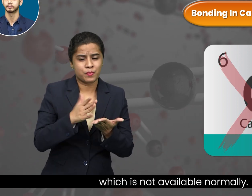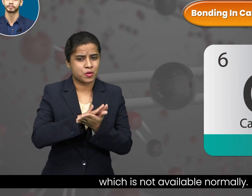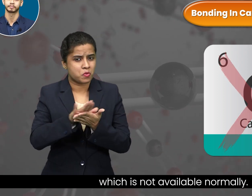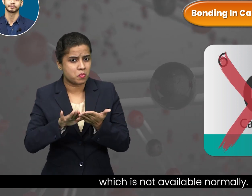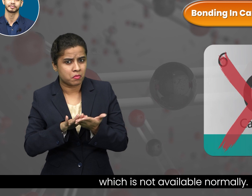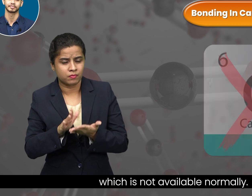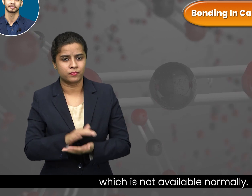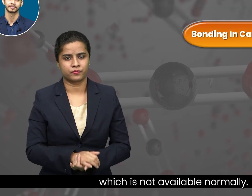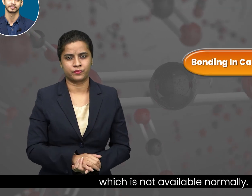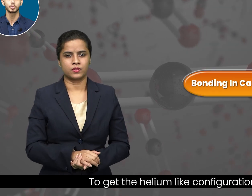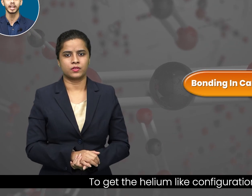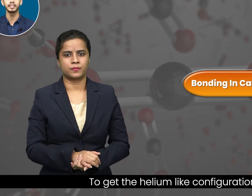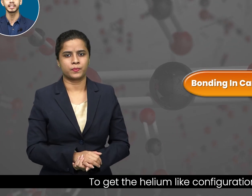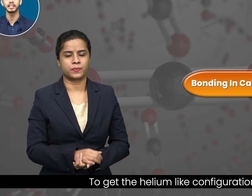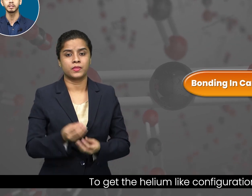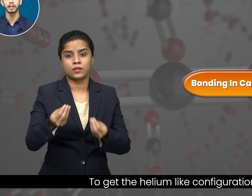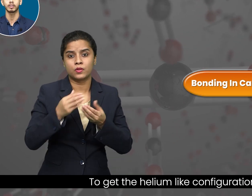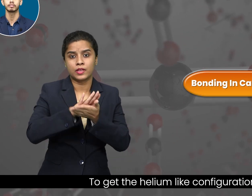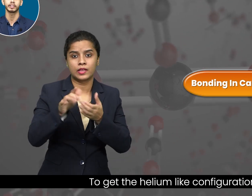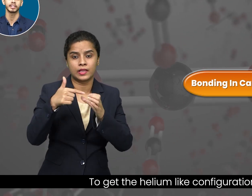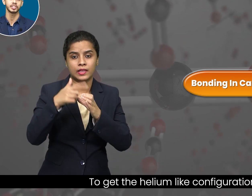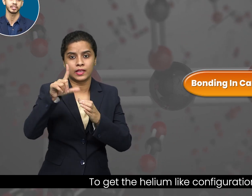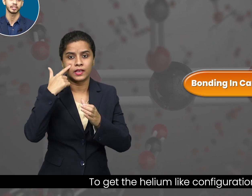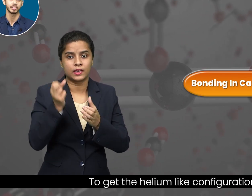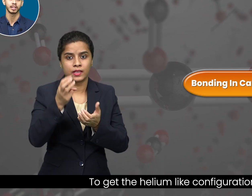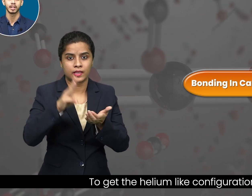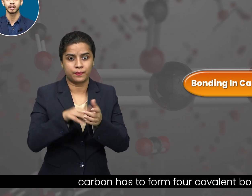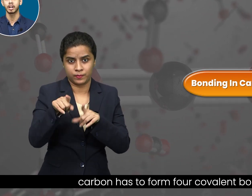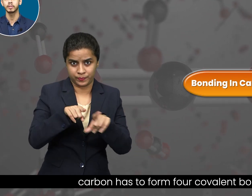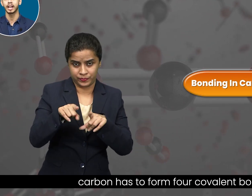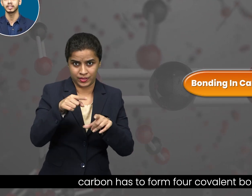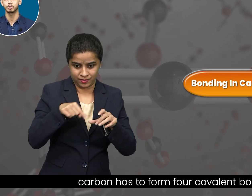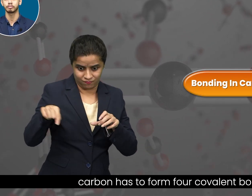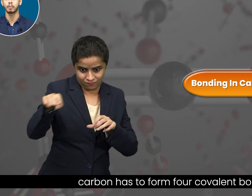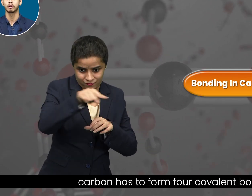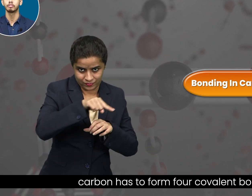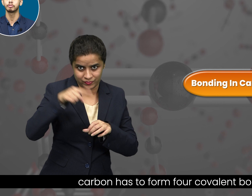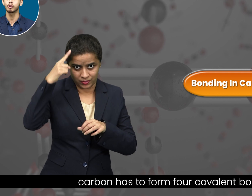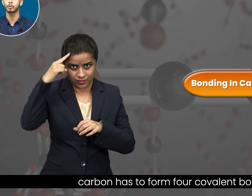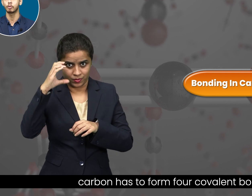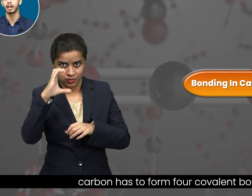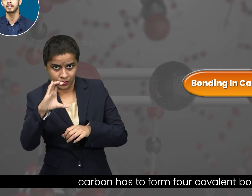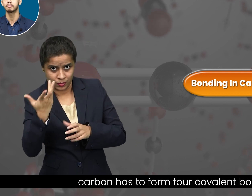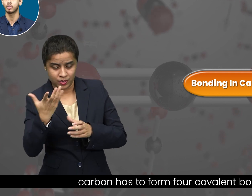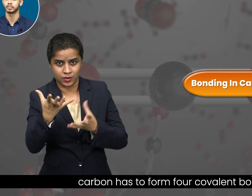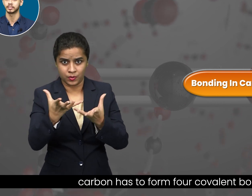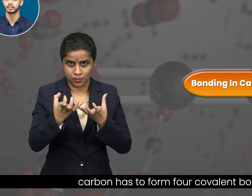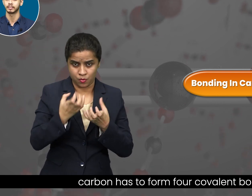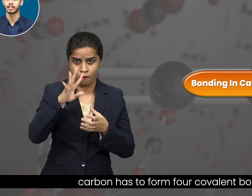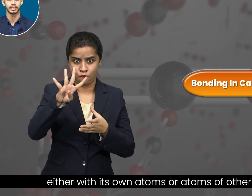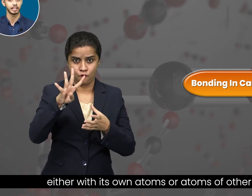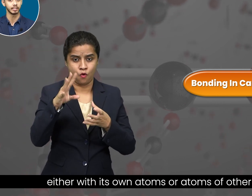normally. To get the helium-like configuration, carbon has to form 4 covalent